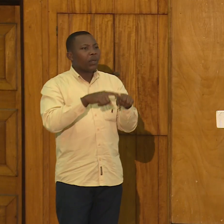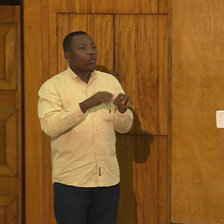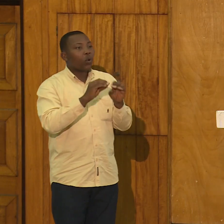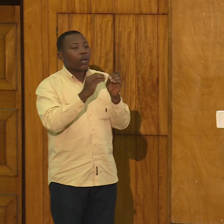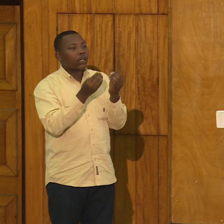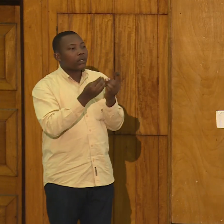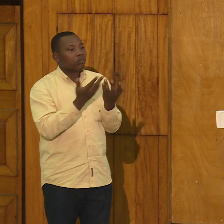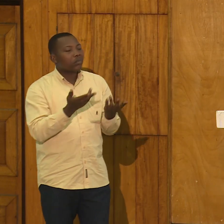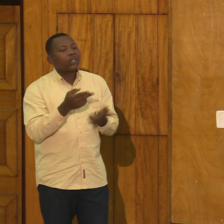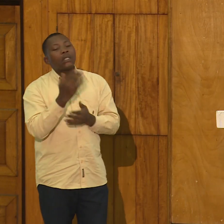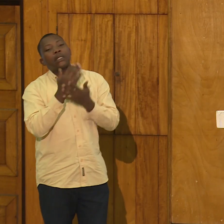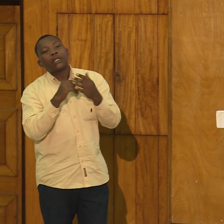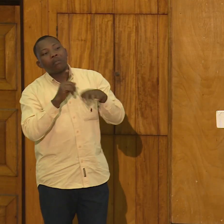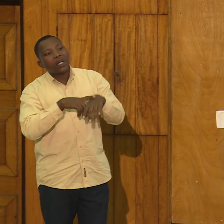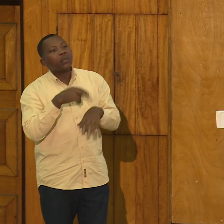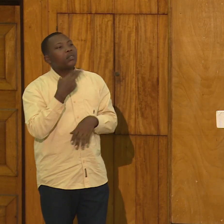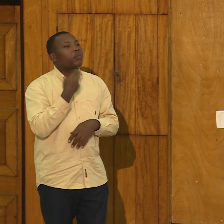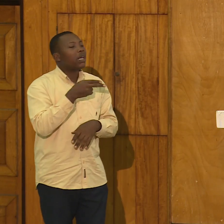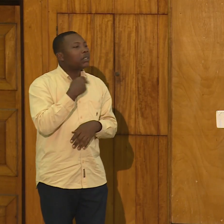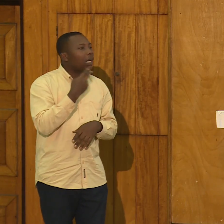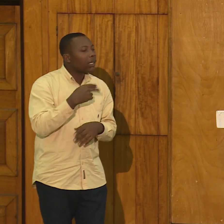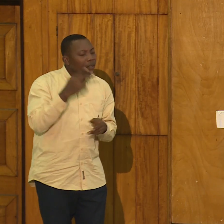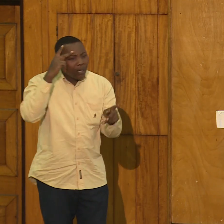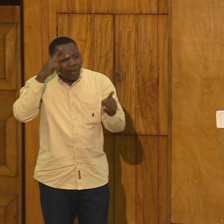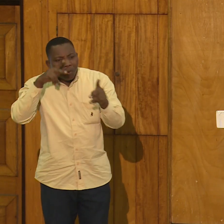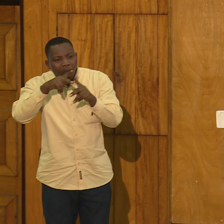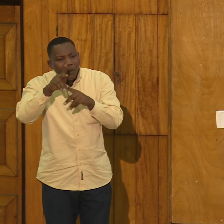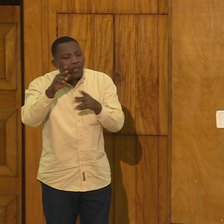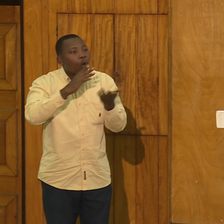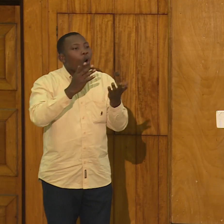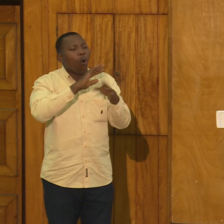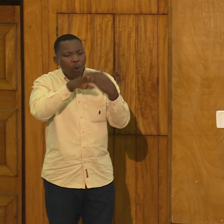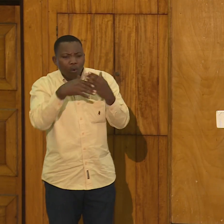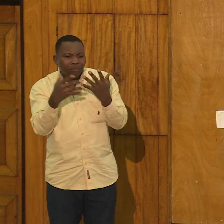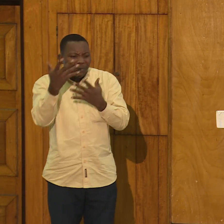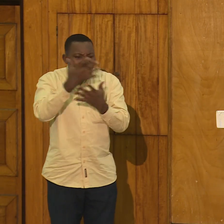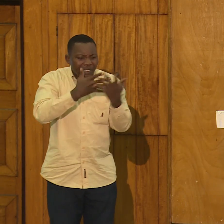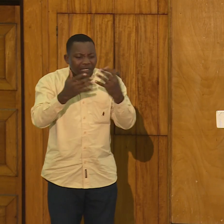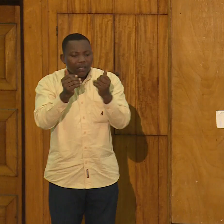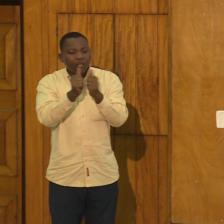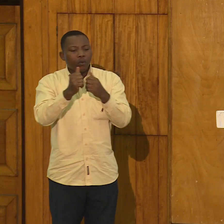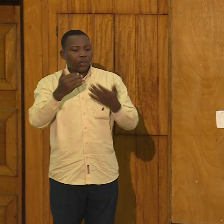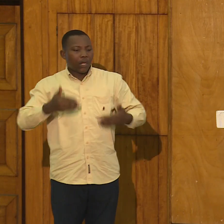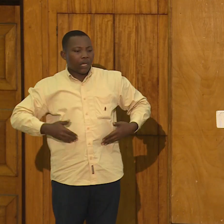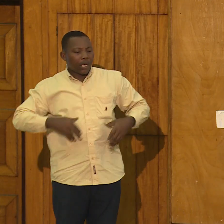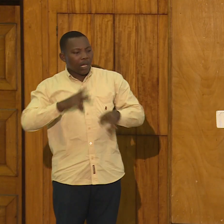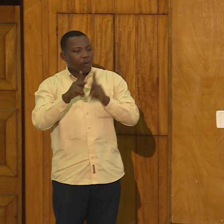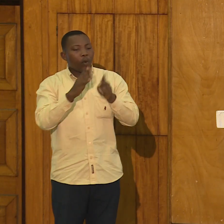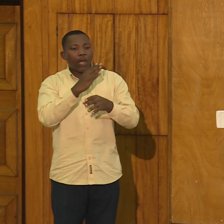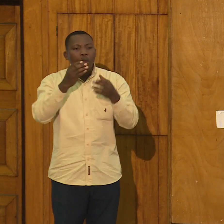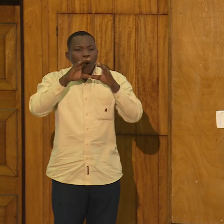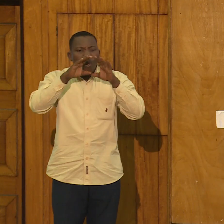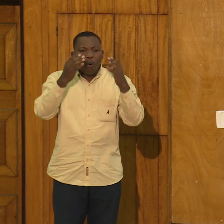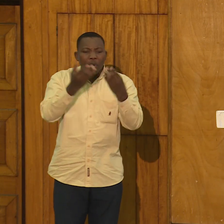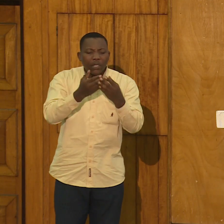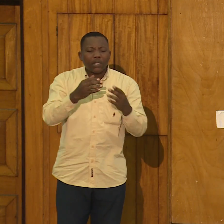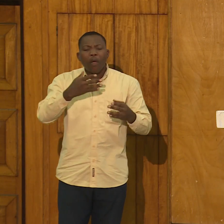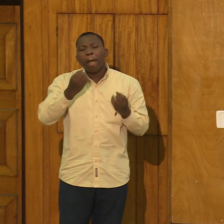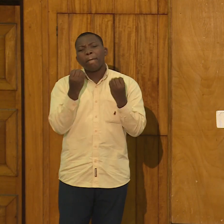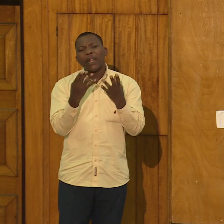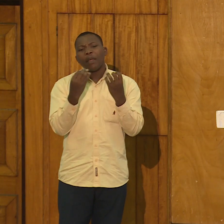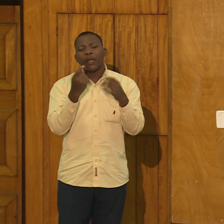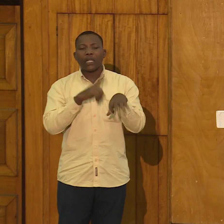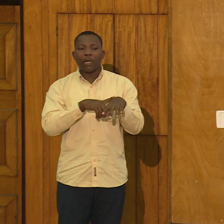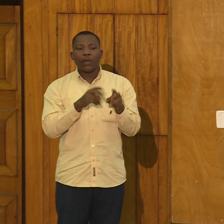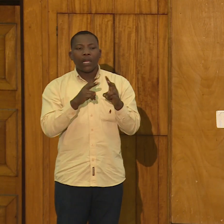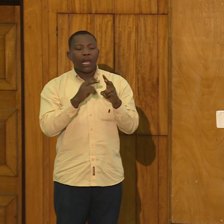our pastors and prophets, they engage with our young people and communities a lot. And in Zimbabwe, I think people